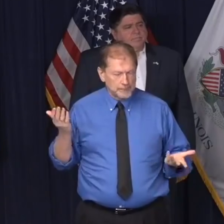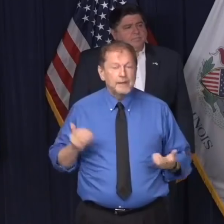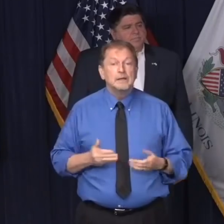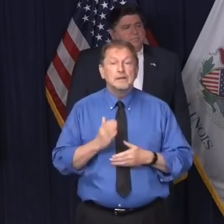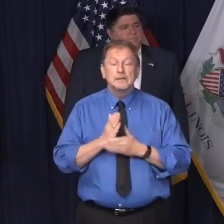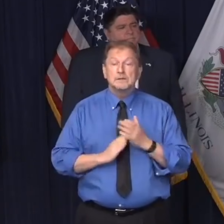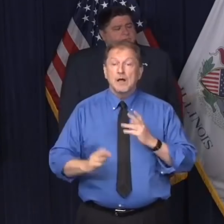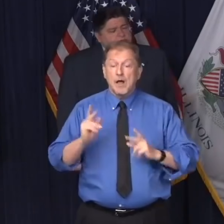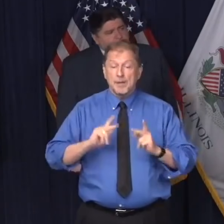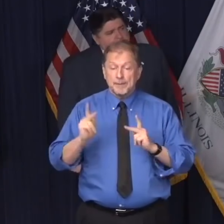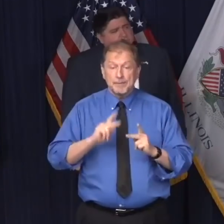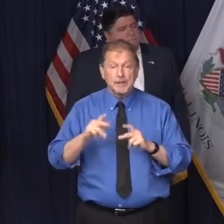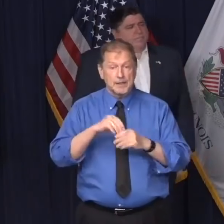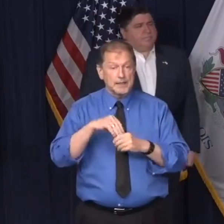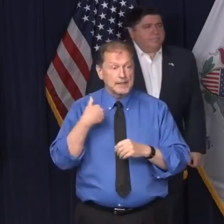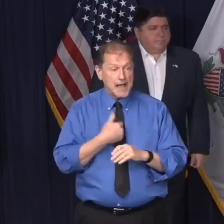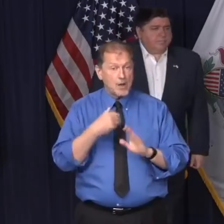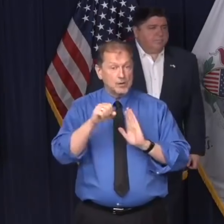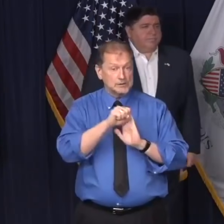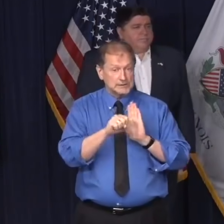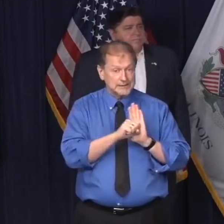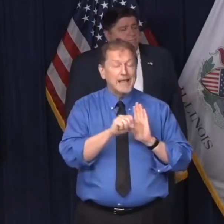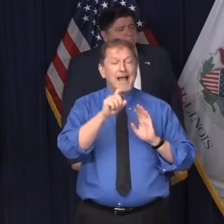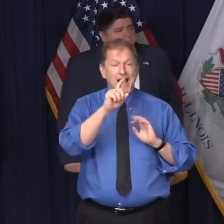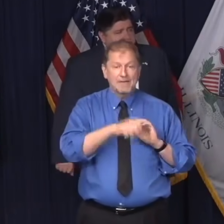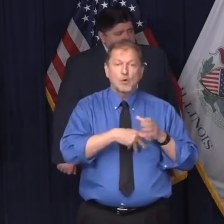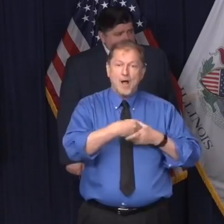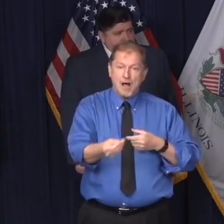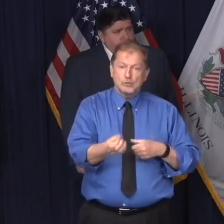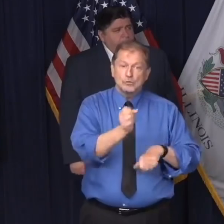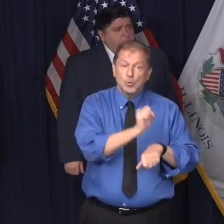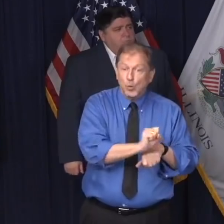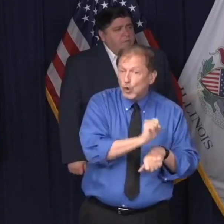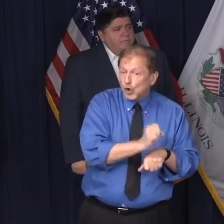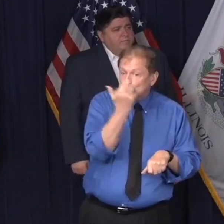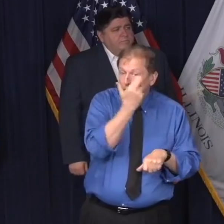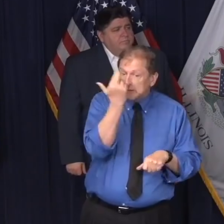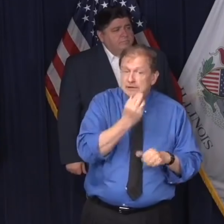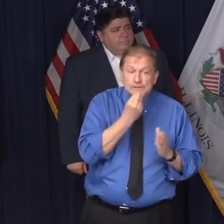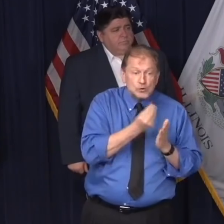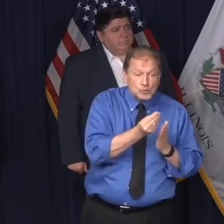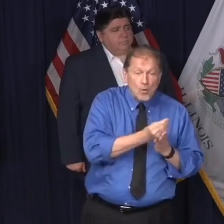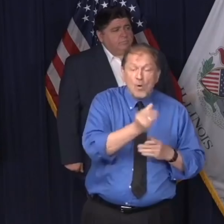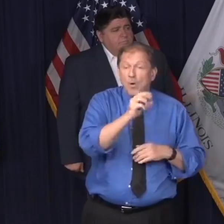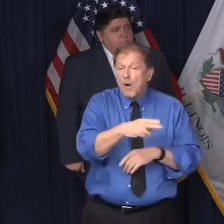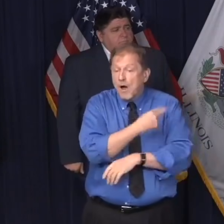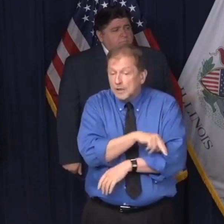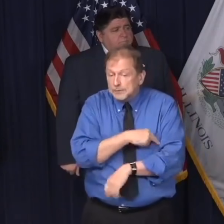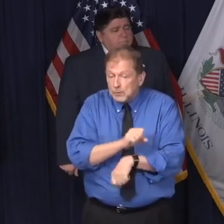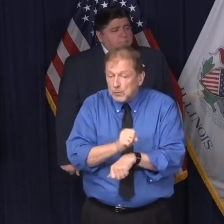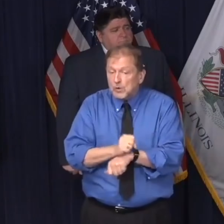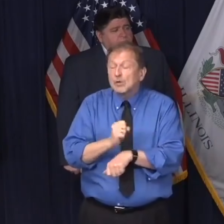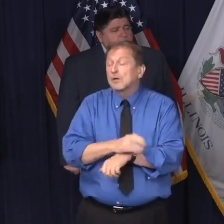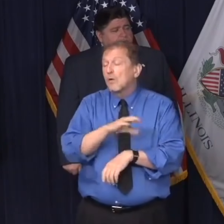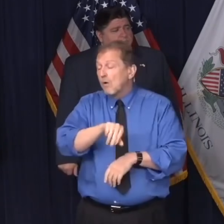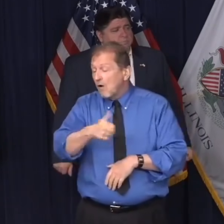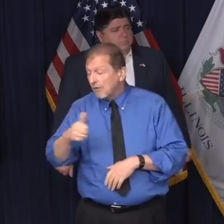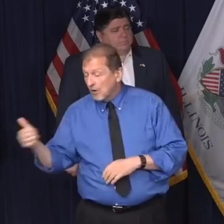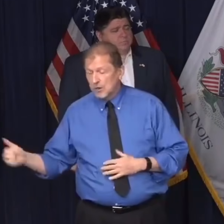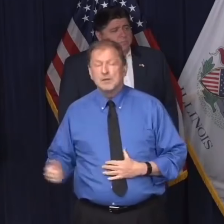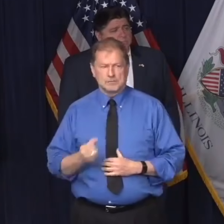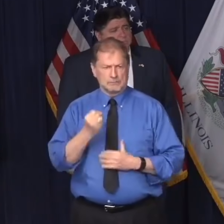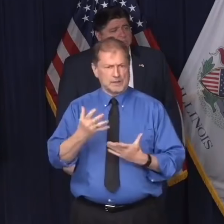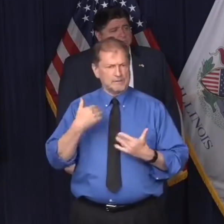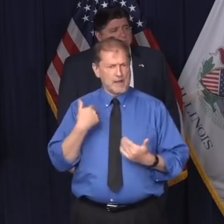in our state that do have to leave the home, whether they're essential workers, and there are many, from the healthcare workers to the